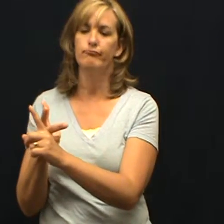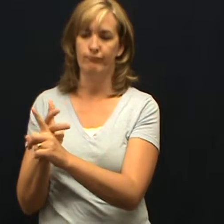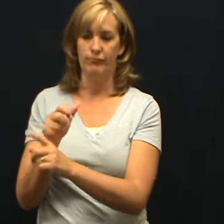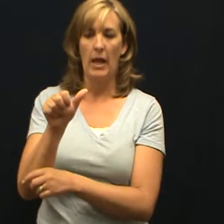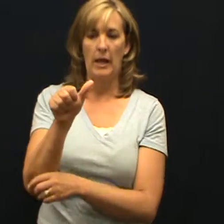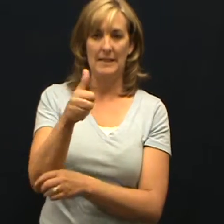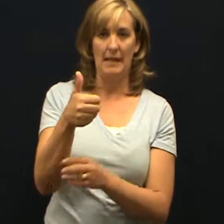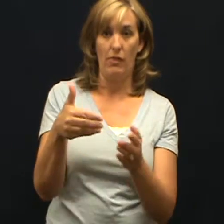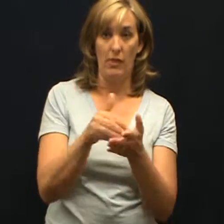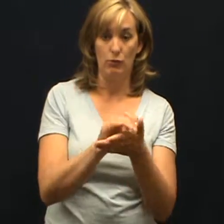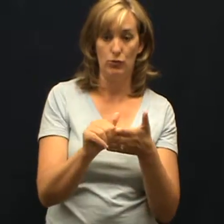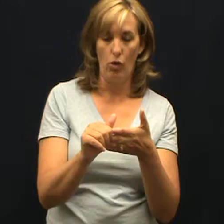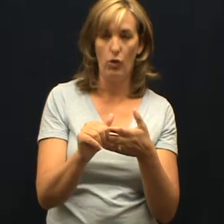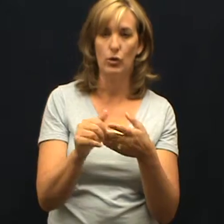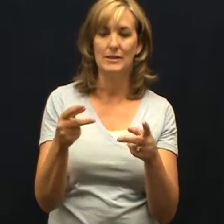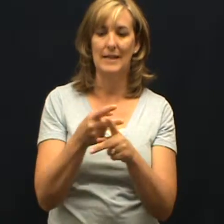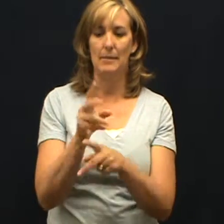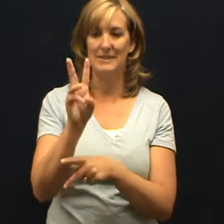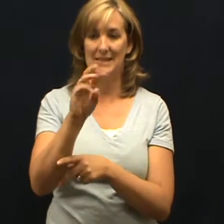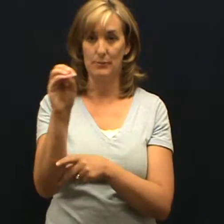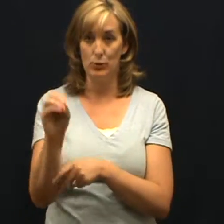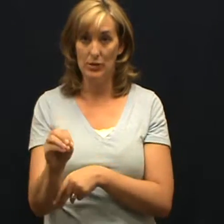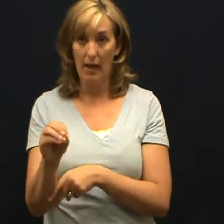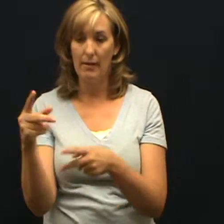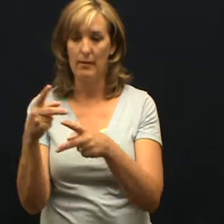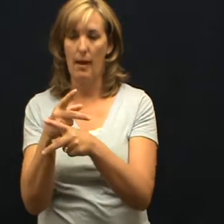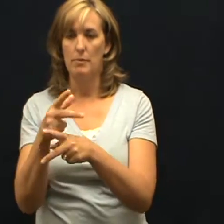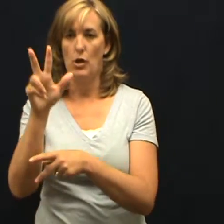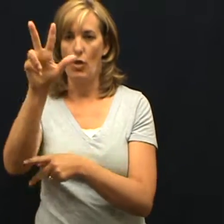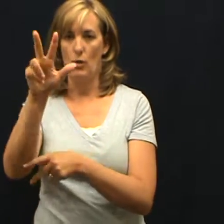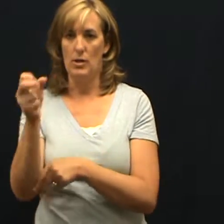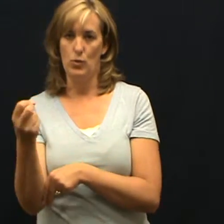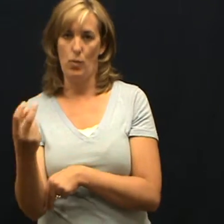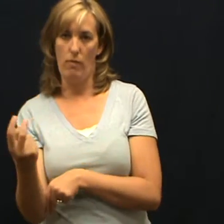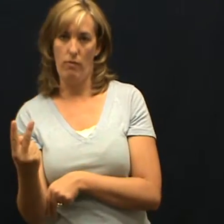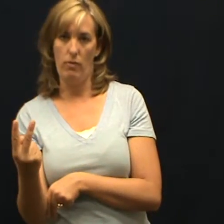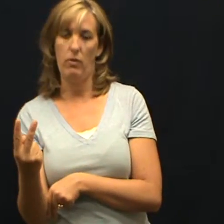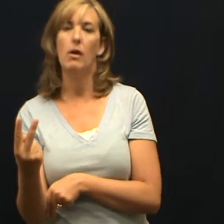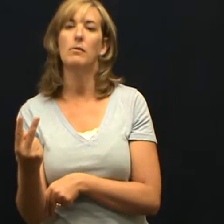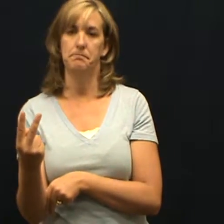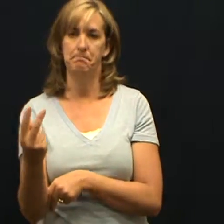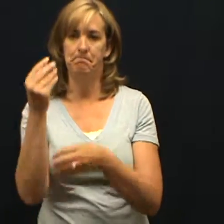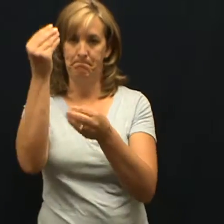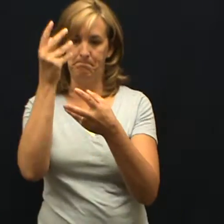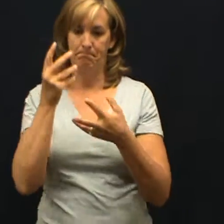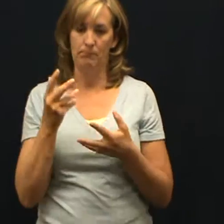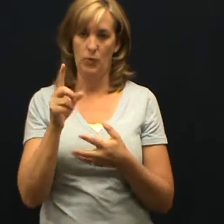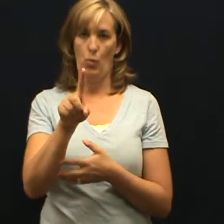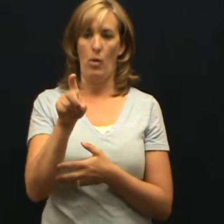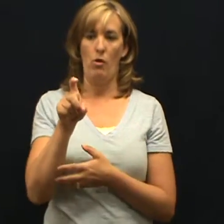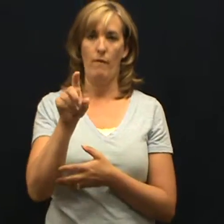times 6% times 3/12, and that would tell us that we have $150 of